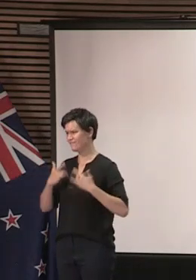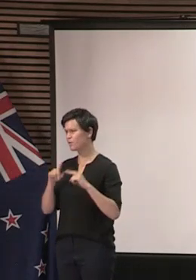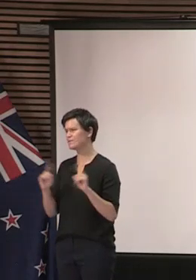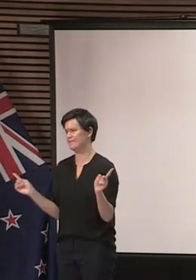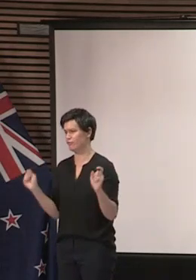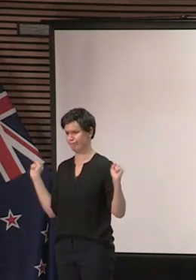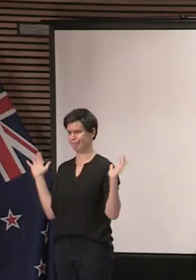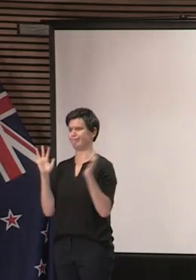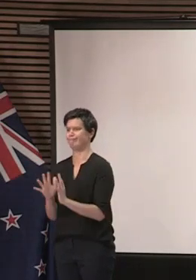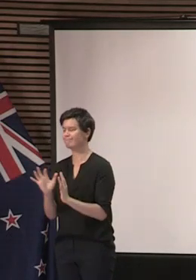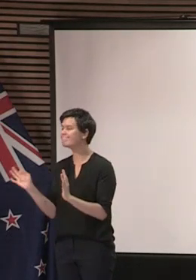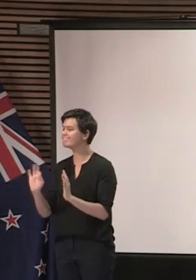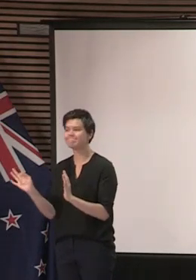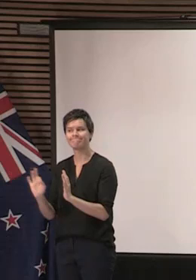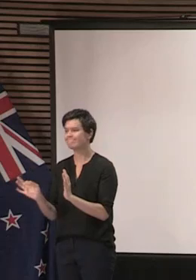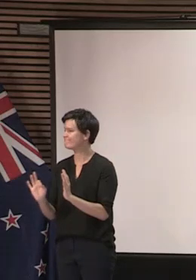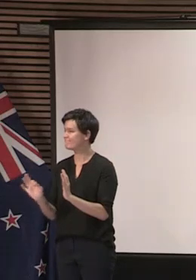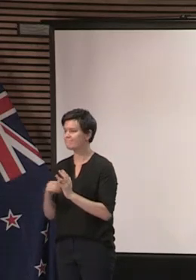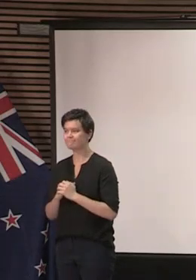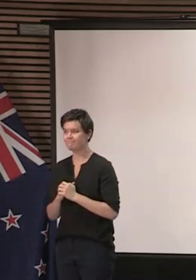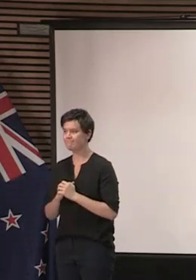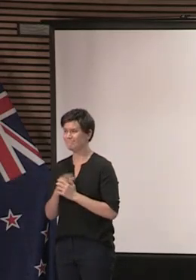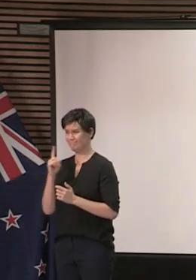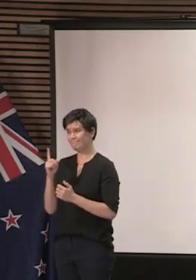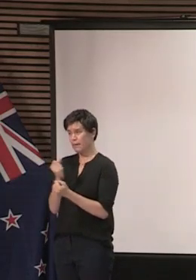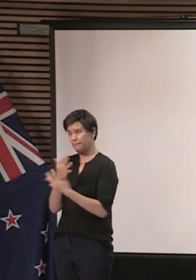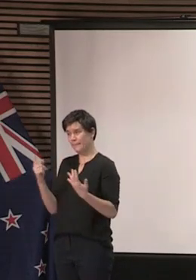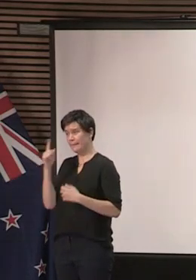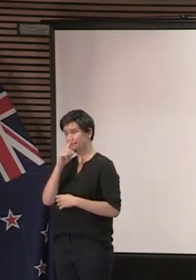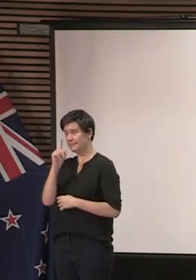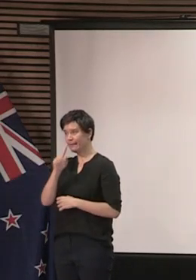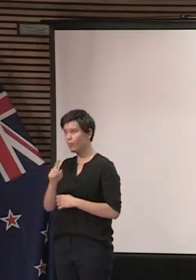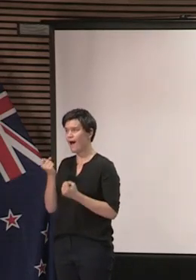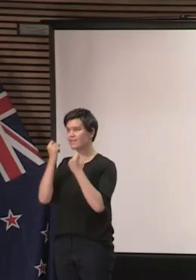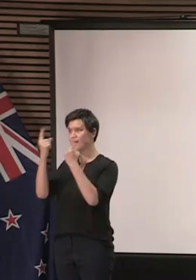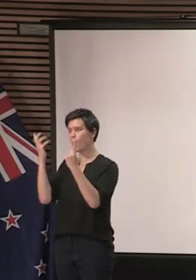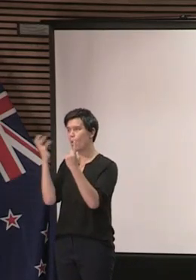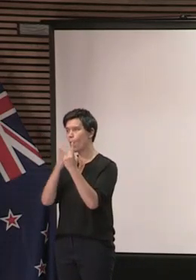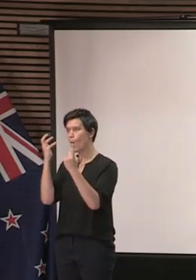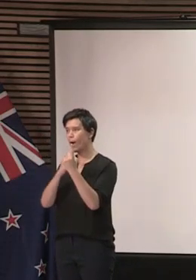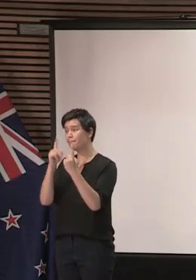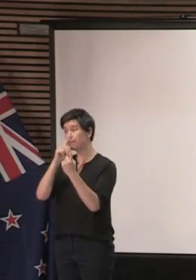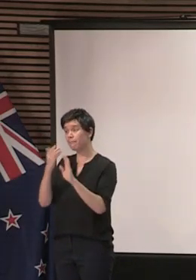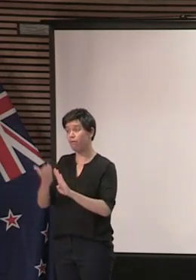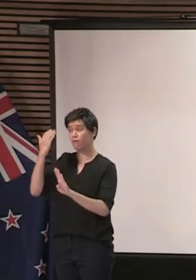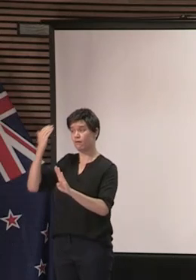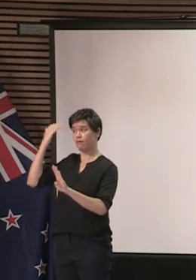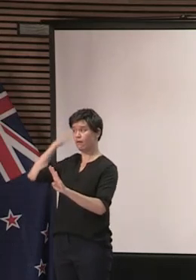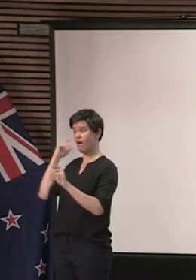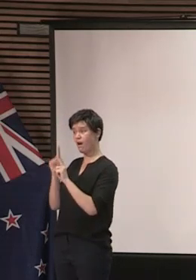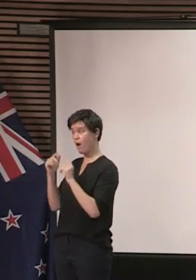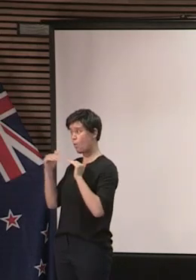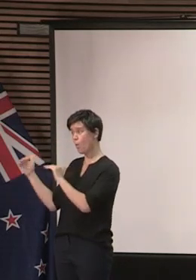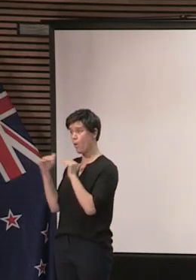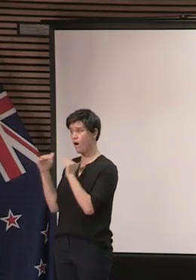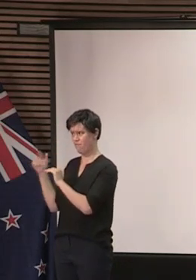have reflected on the fact that the huge sacrifices that generations before us have made at times